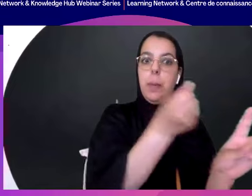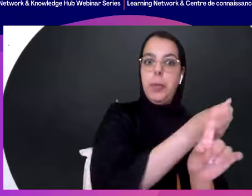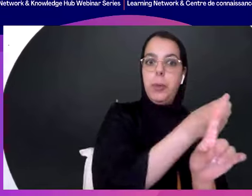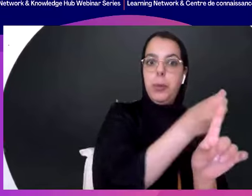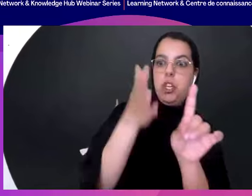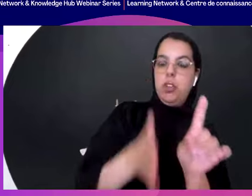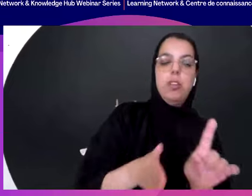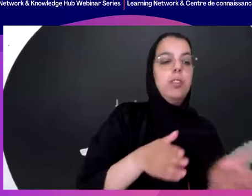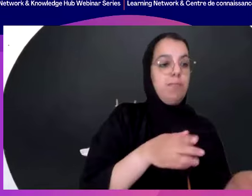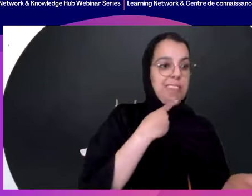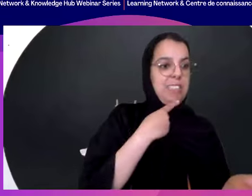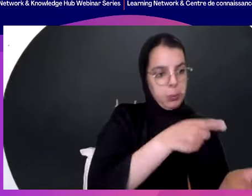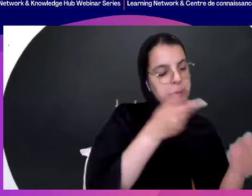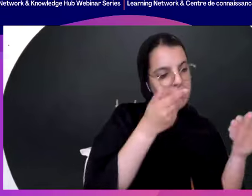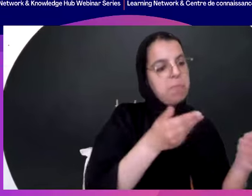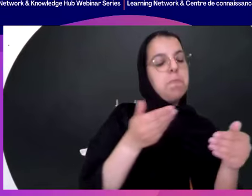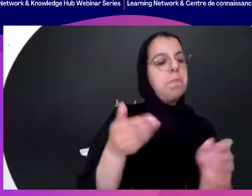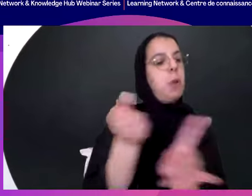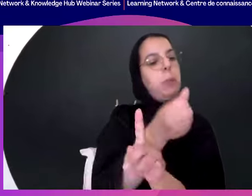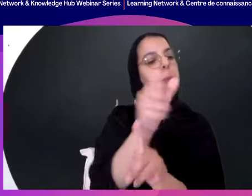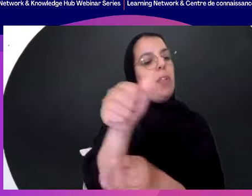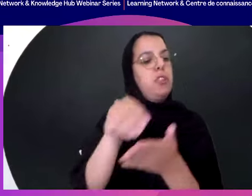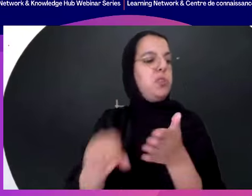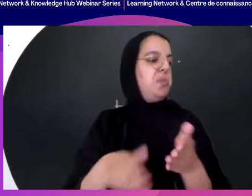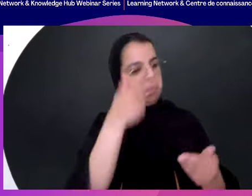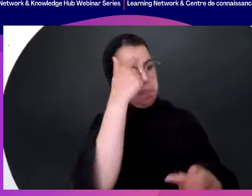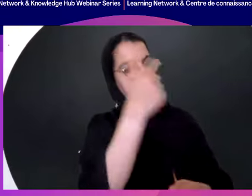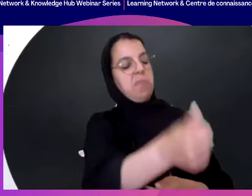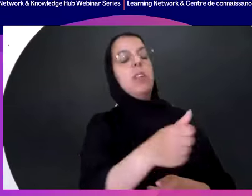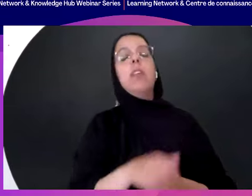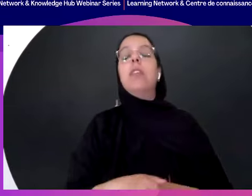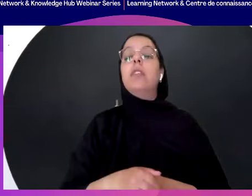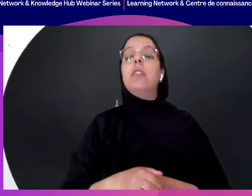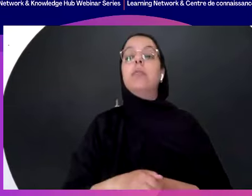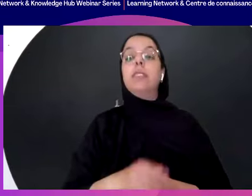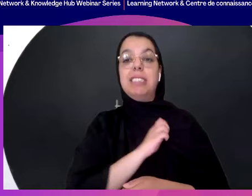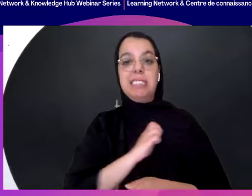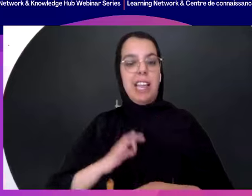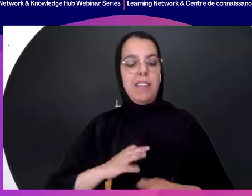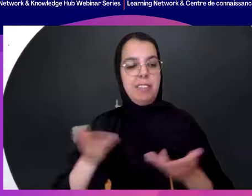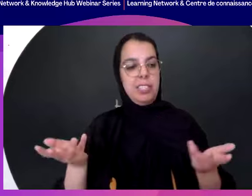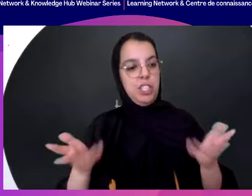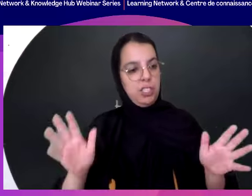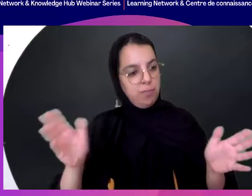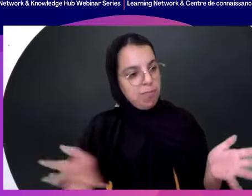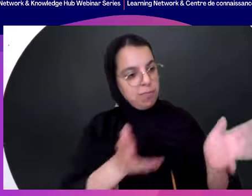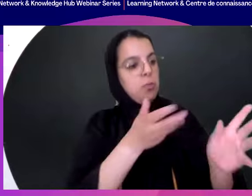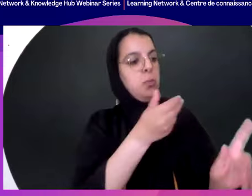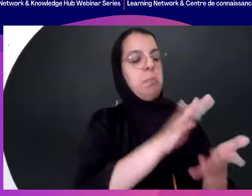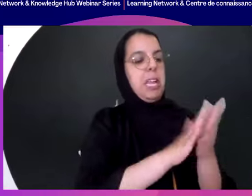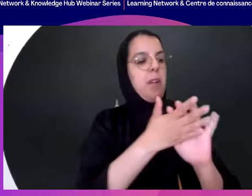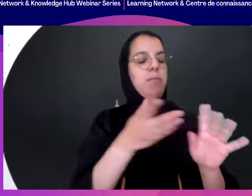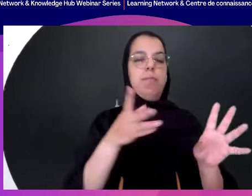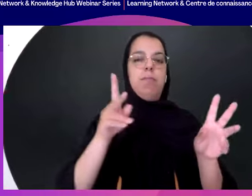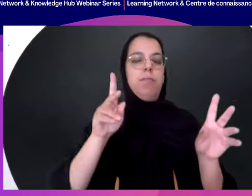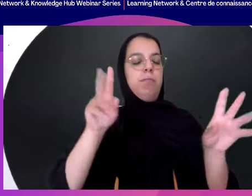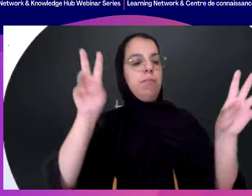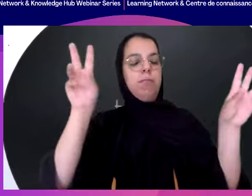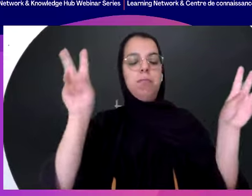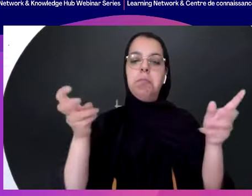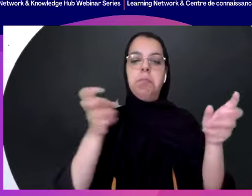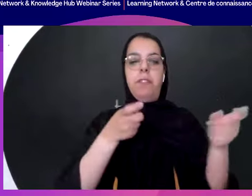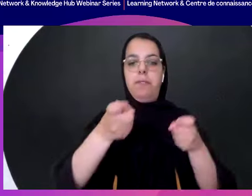over the student. Another described how some were given encouragement by staff to act as enforcers. This described both in